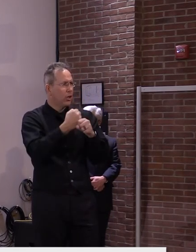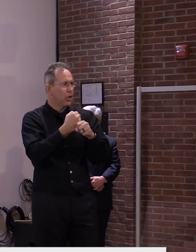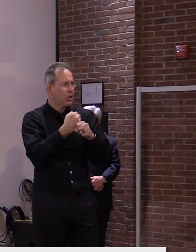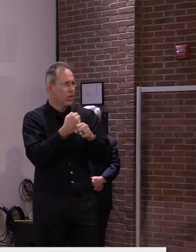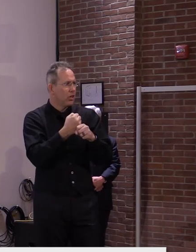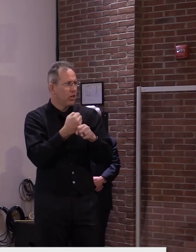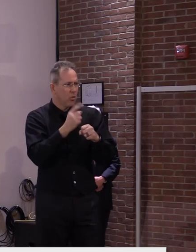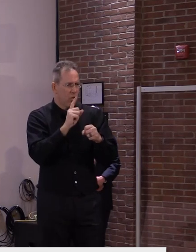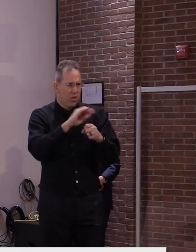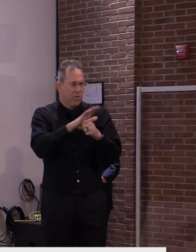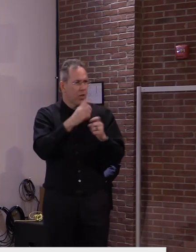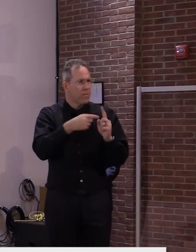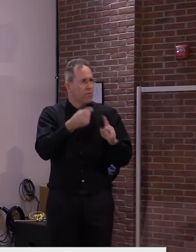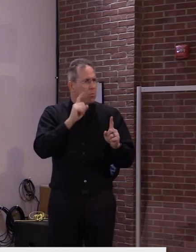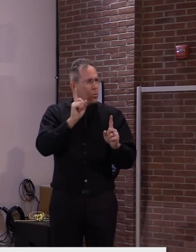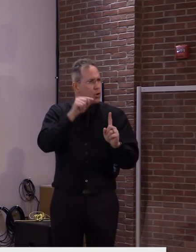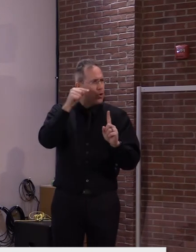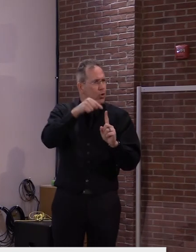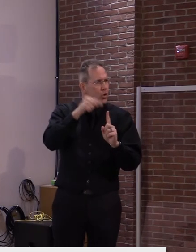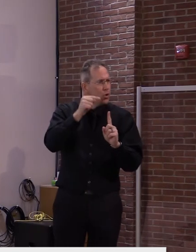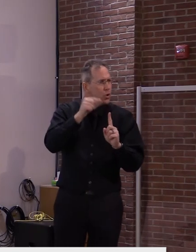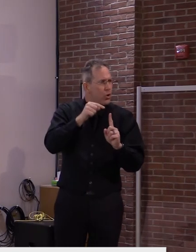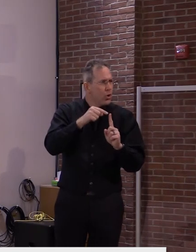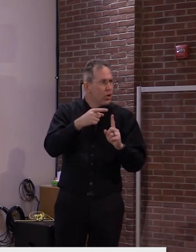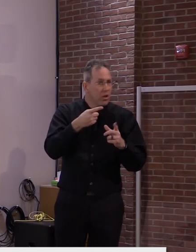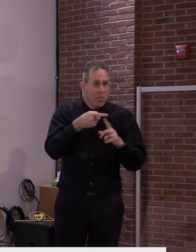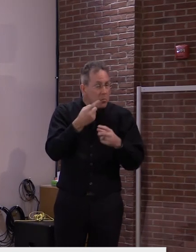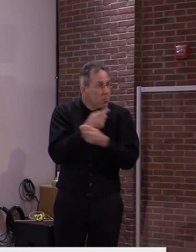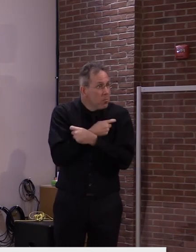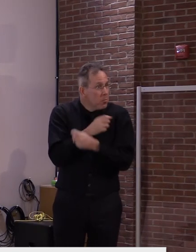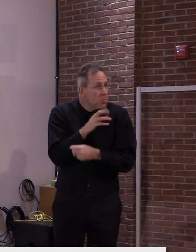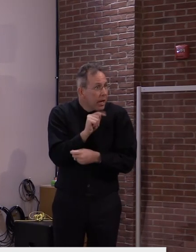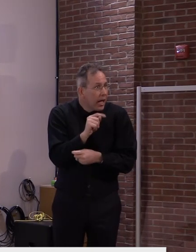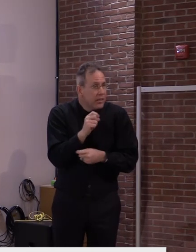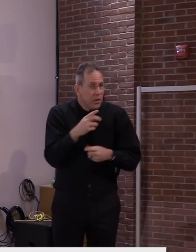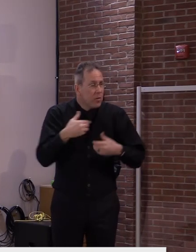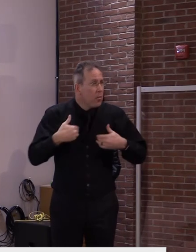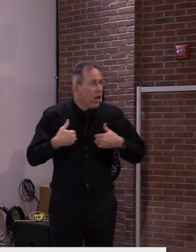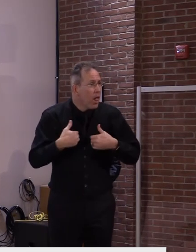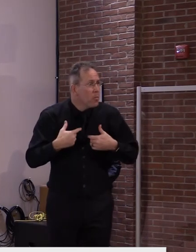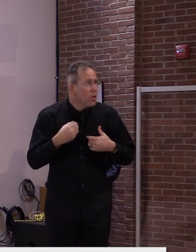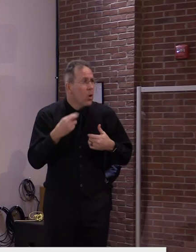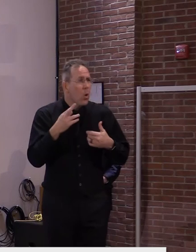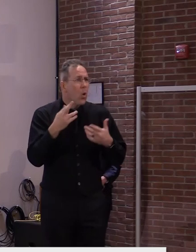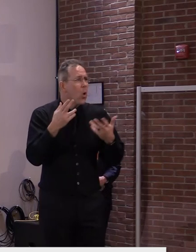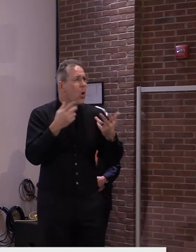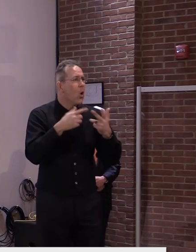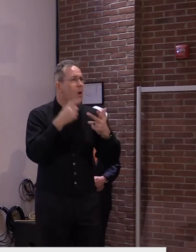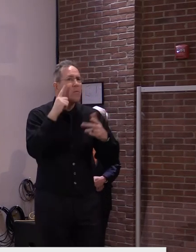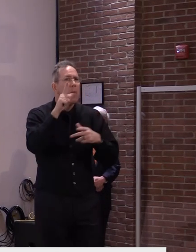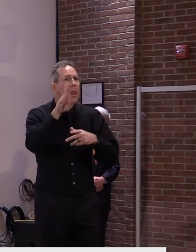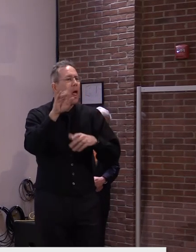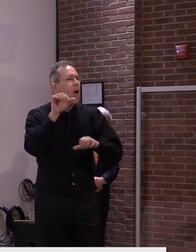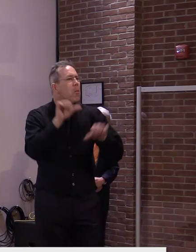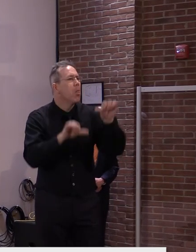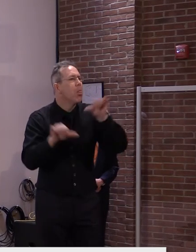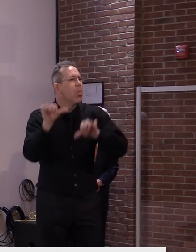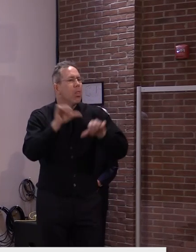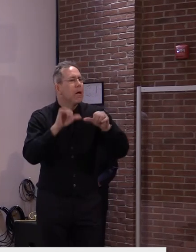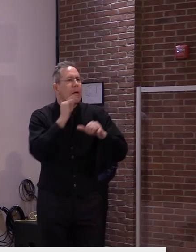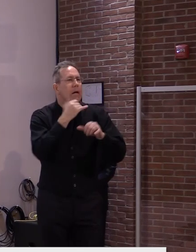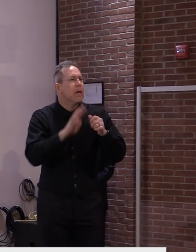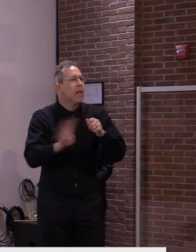where this came from, whether it was bats or pangolins or a lab accident. Do you have any